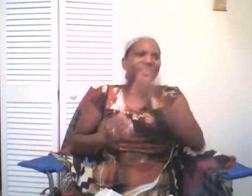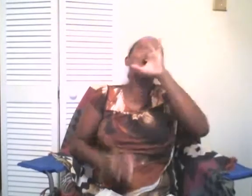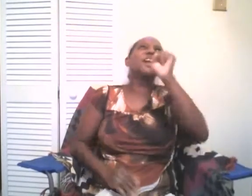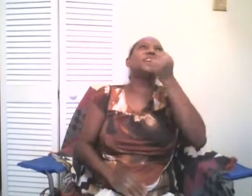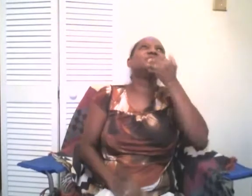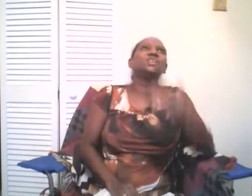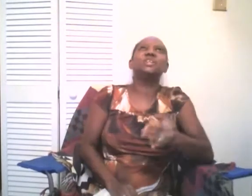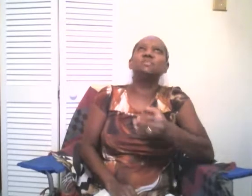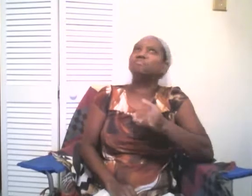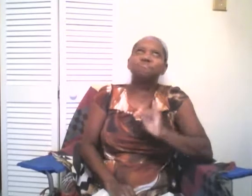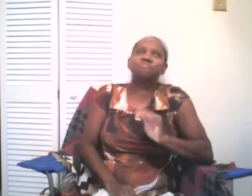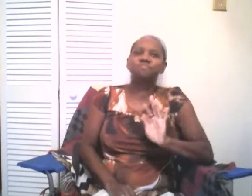God is good.